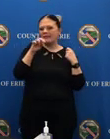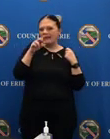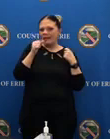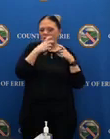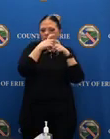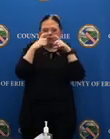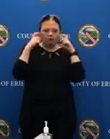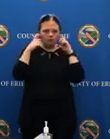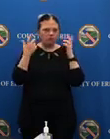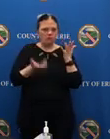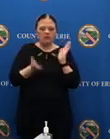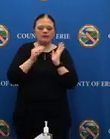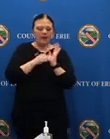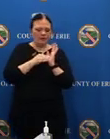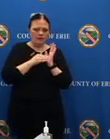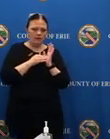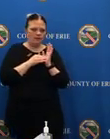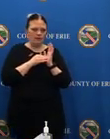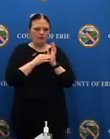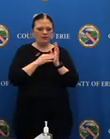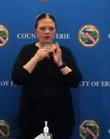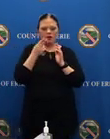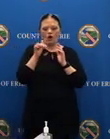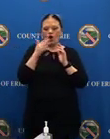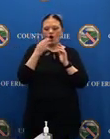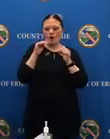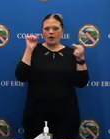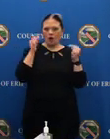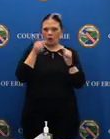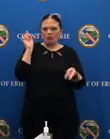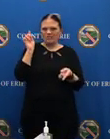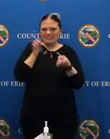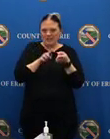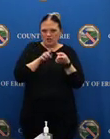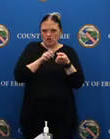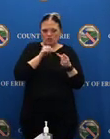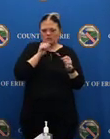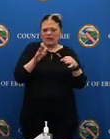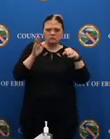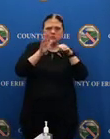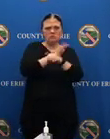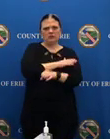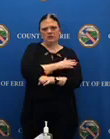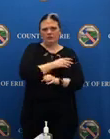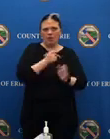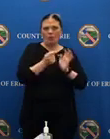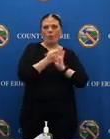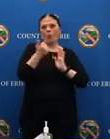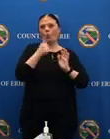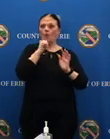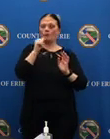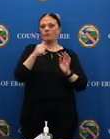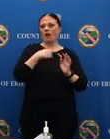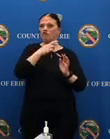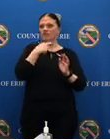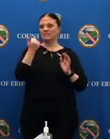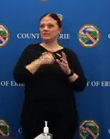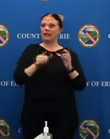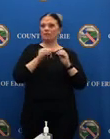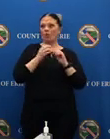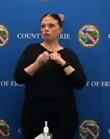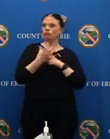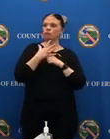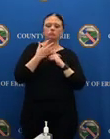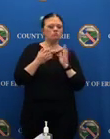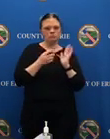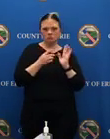mouth. I mean, again, it's harm reduction, so it's not going to completely eliminate your risk of exposure. However, it